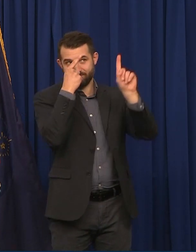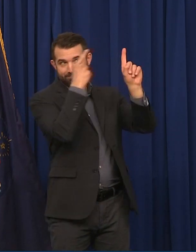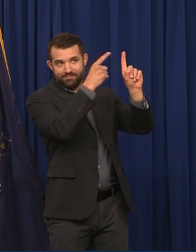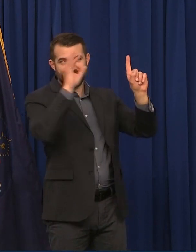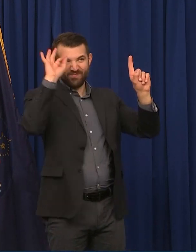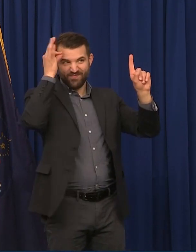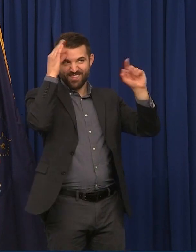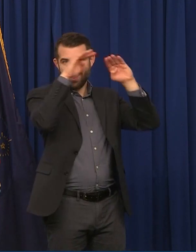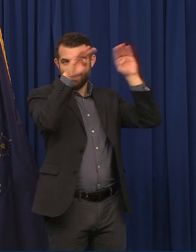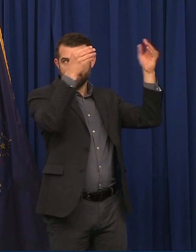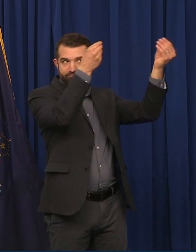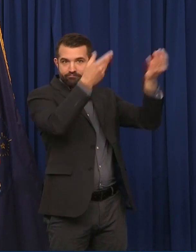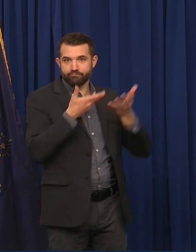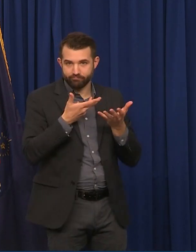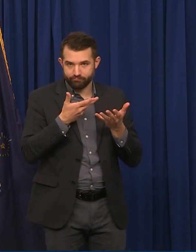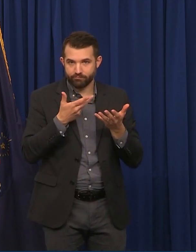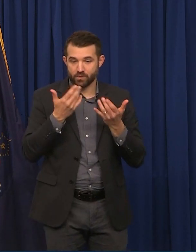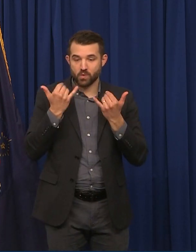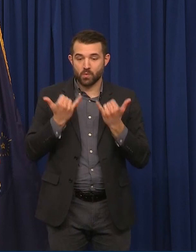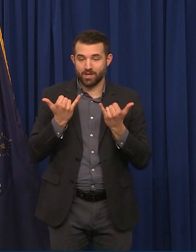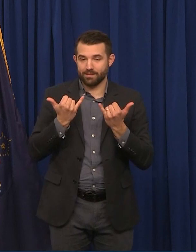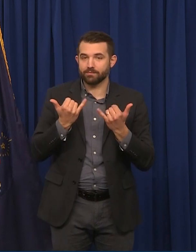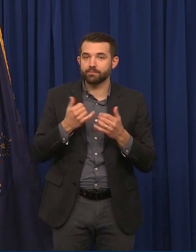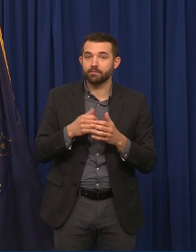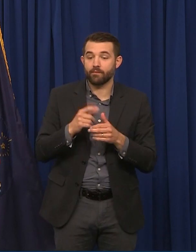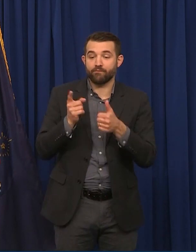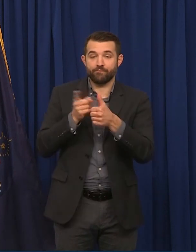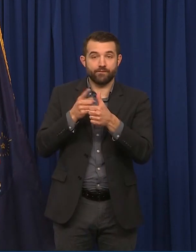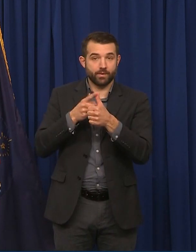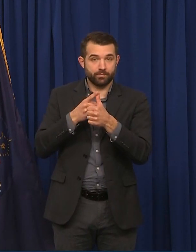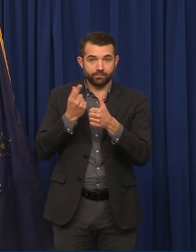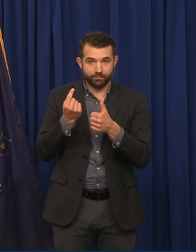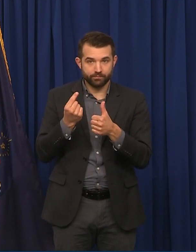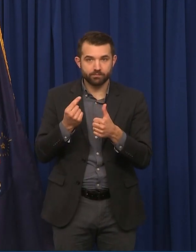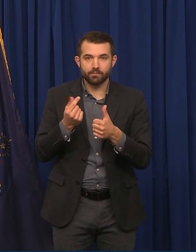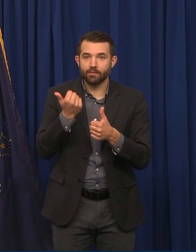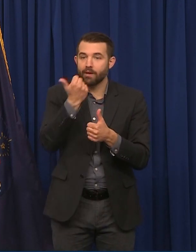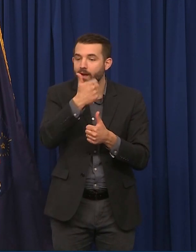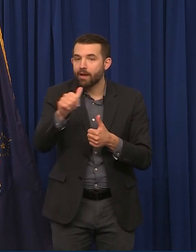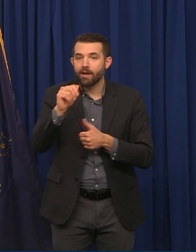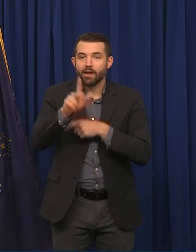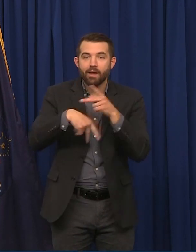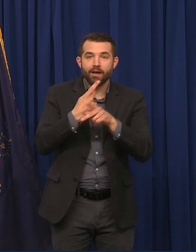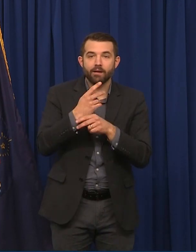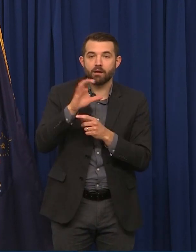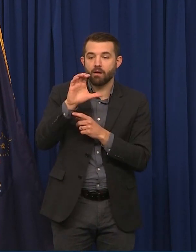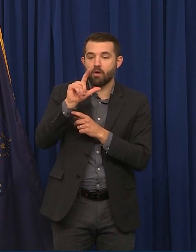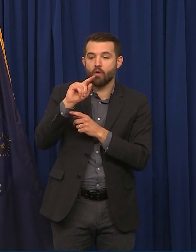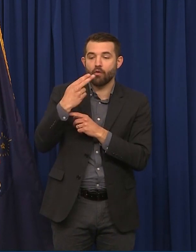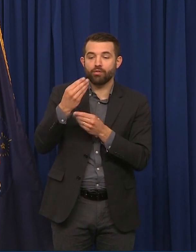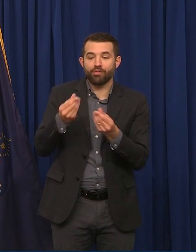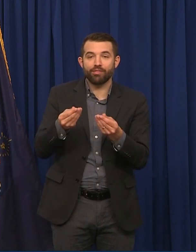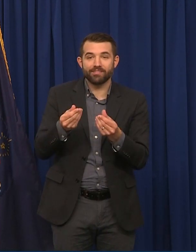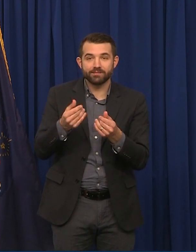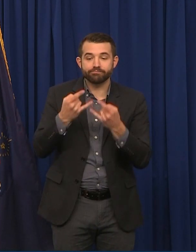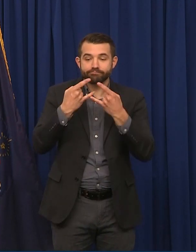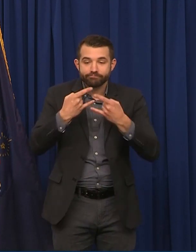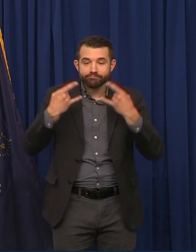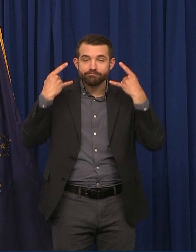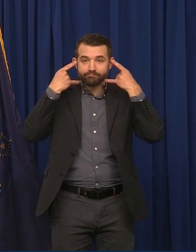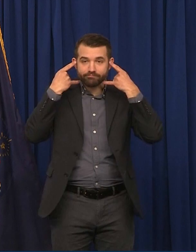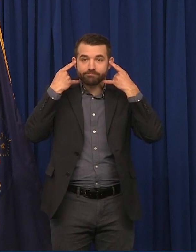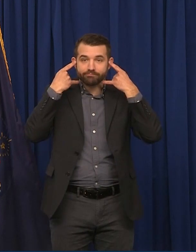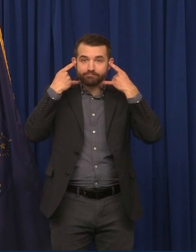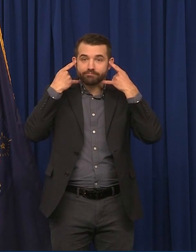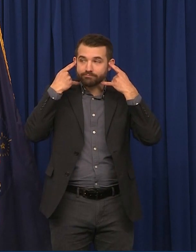first is that we must make sure that any type of cloth mask is in addition to, not in